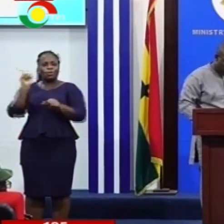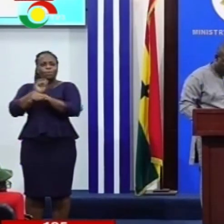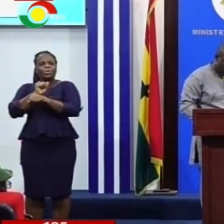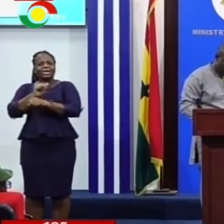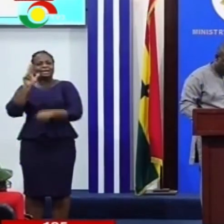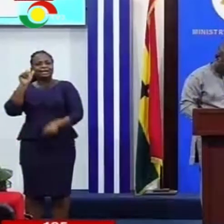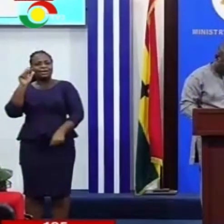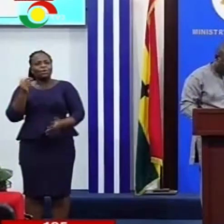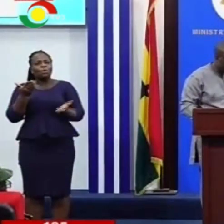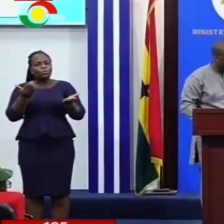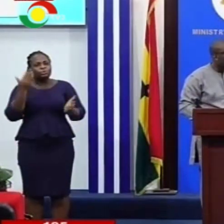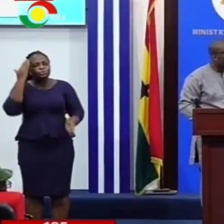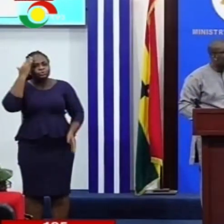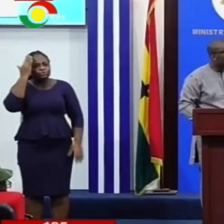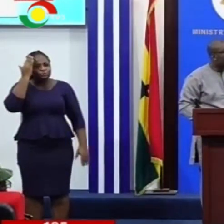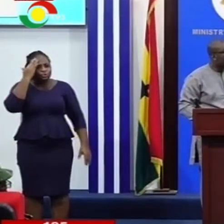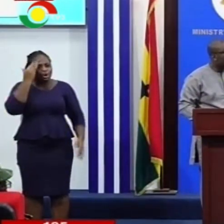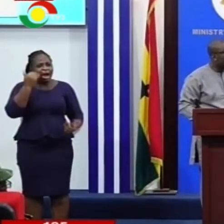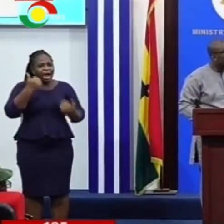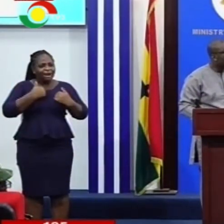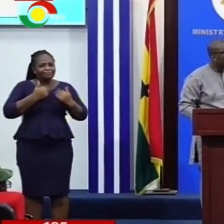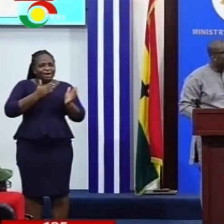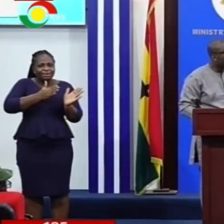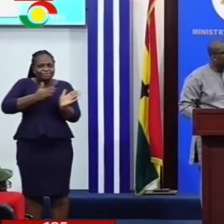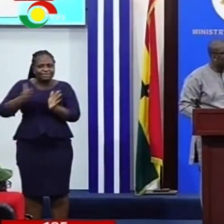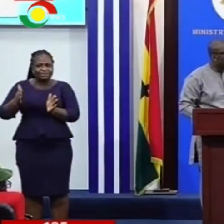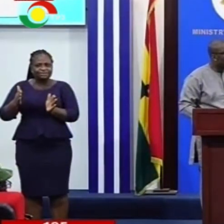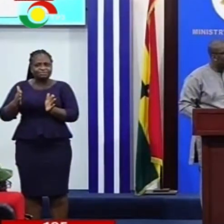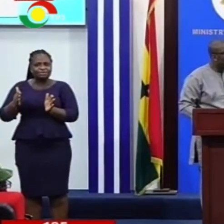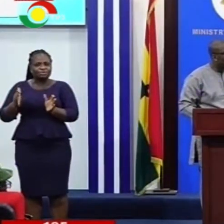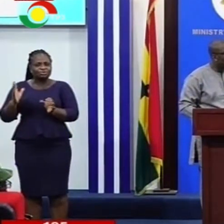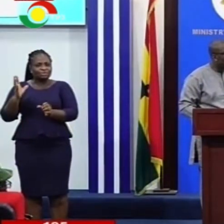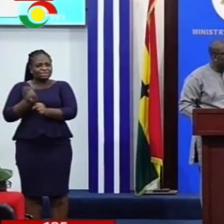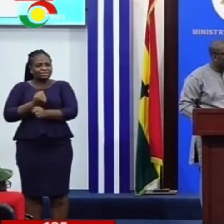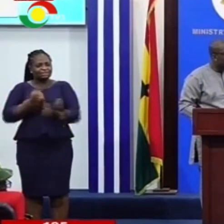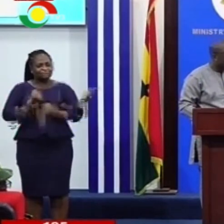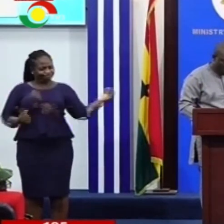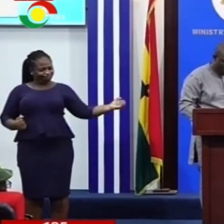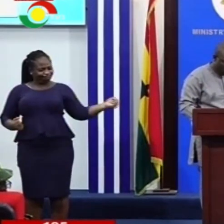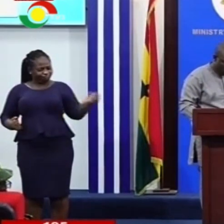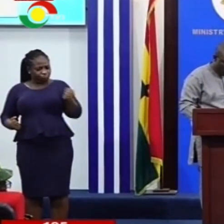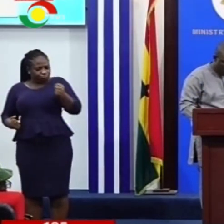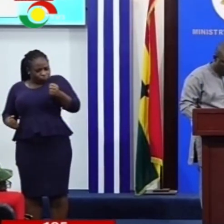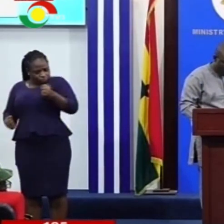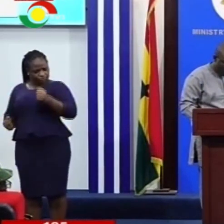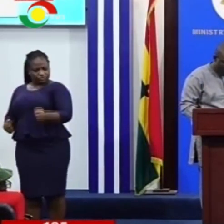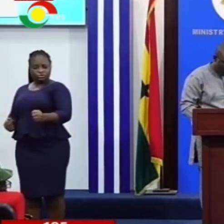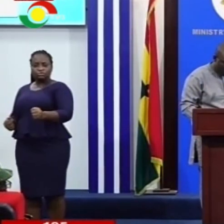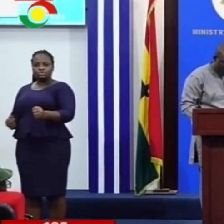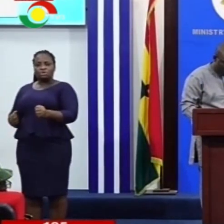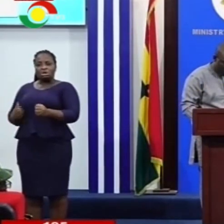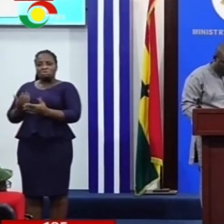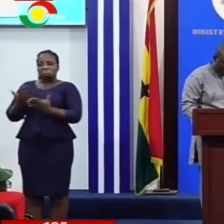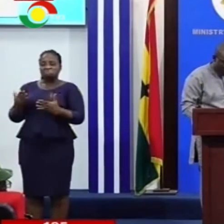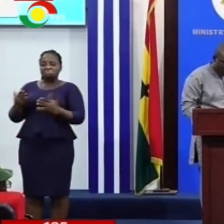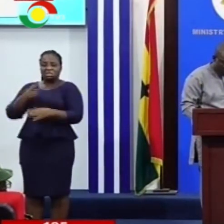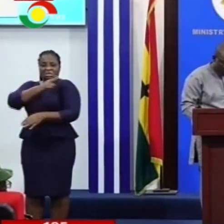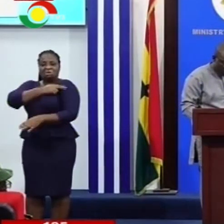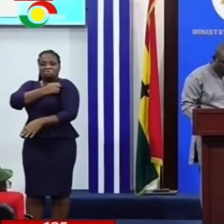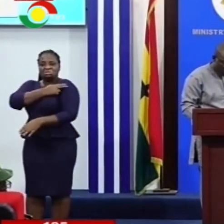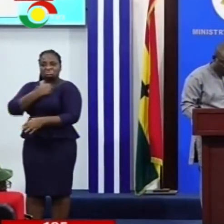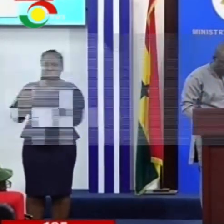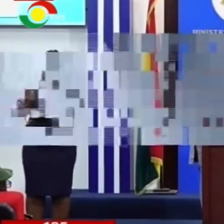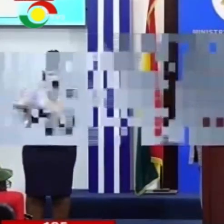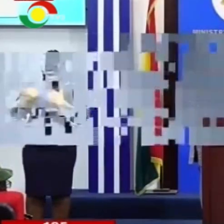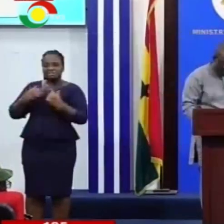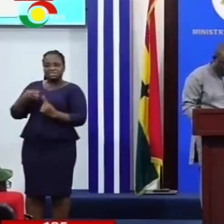the person be some minister said our arrangement be to take them from their houses to the facility or more jumana or be